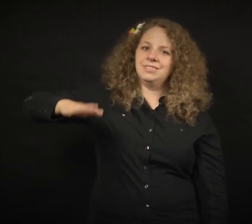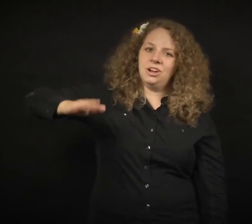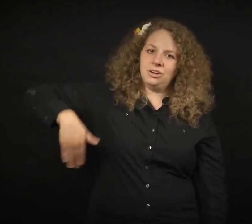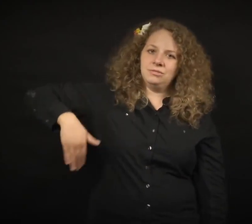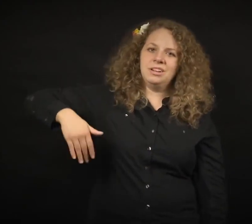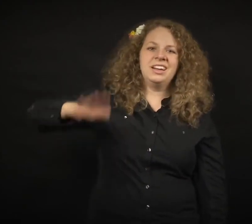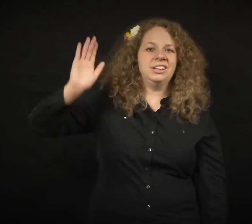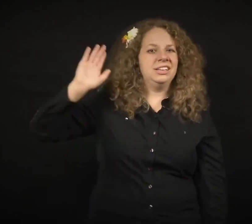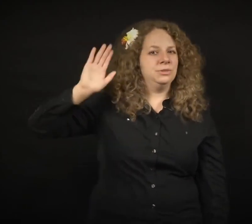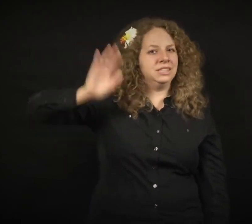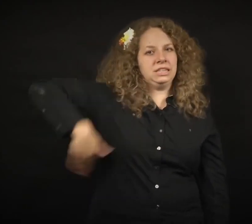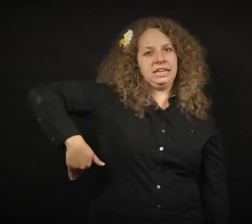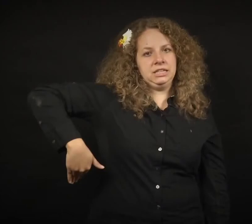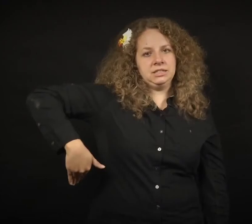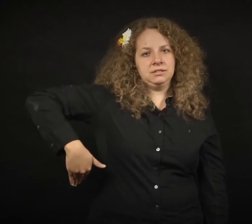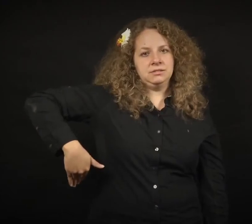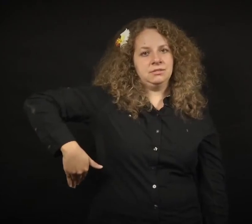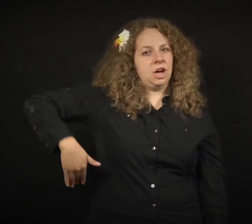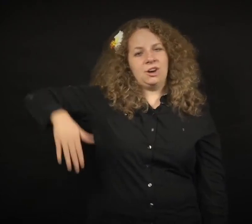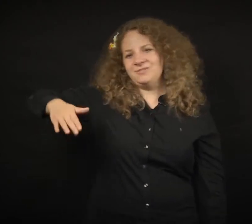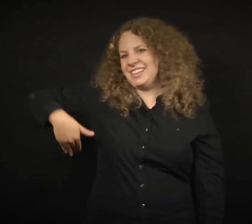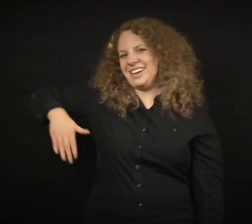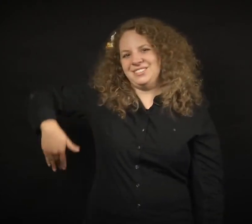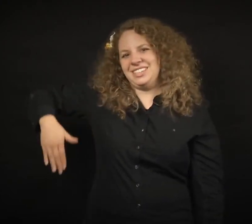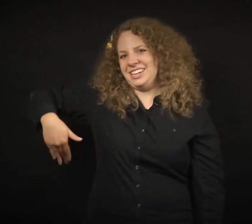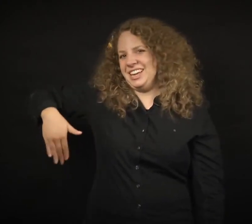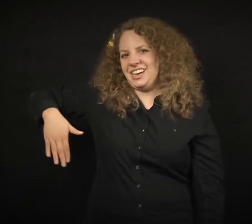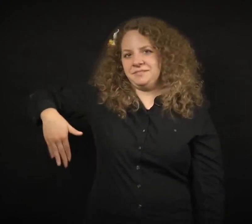Oh, he was late. Oh, I haven't done it yet.